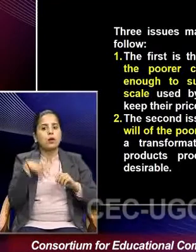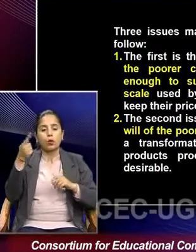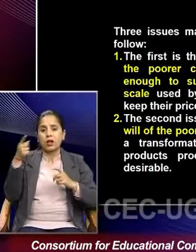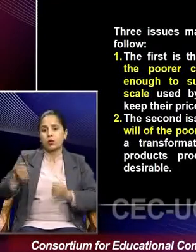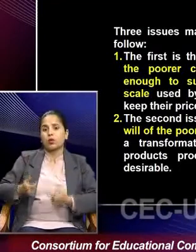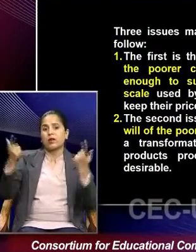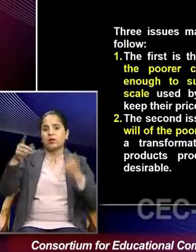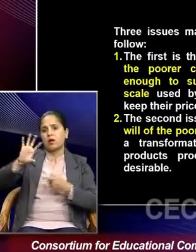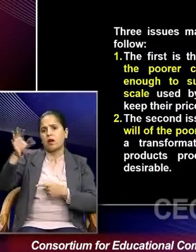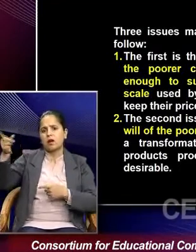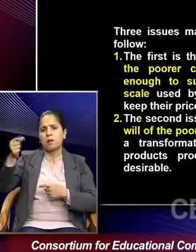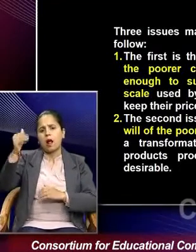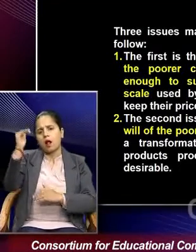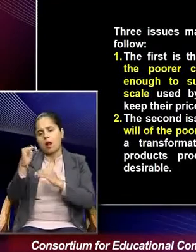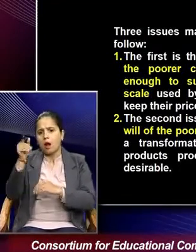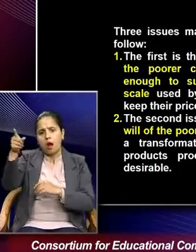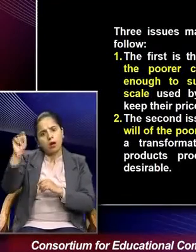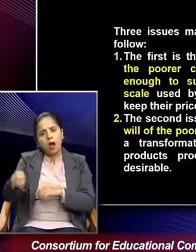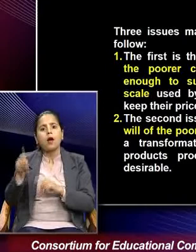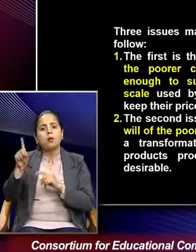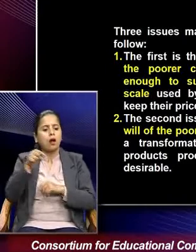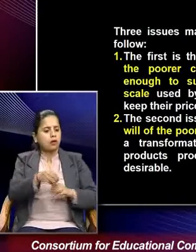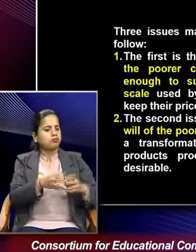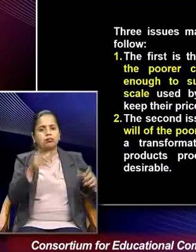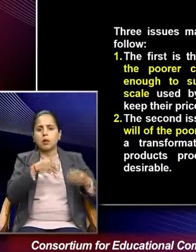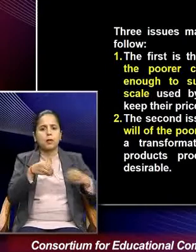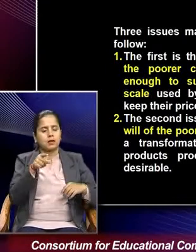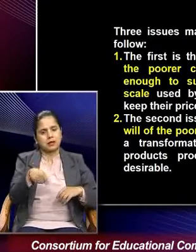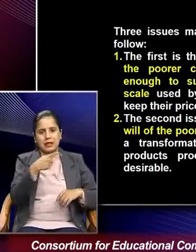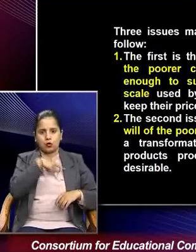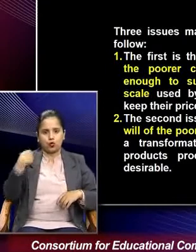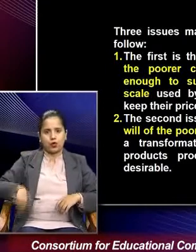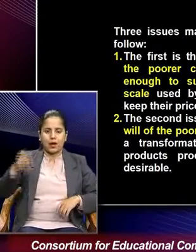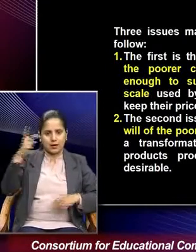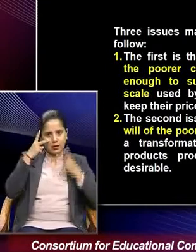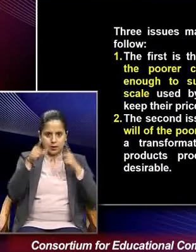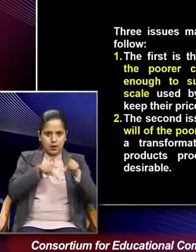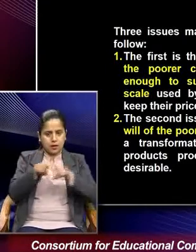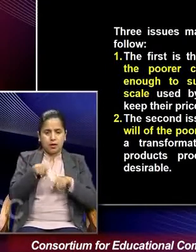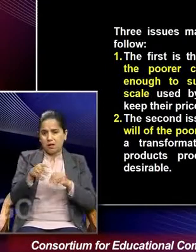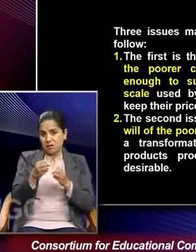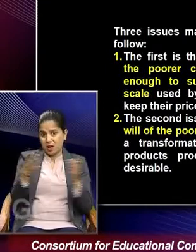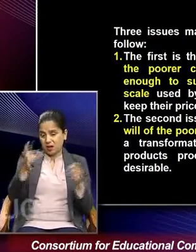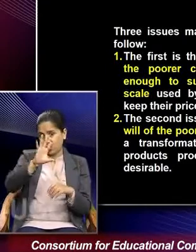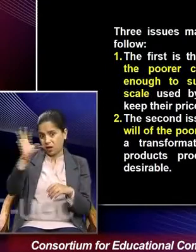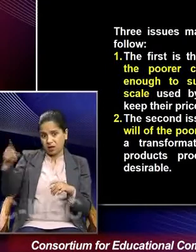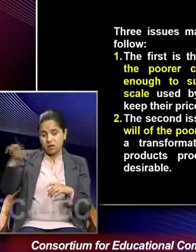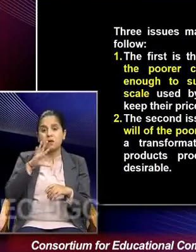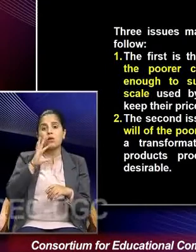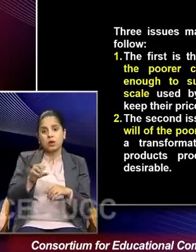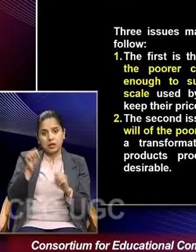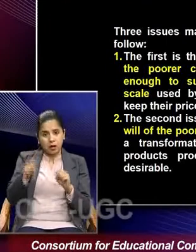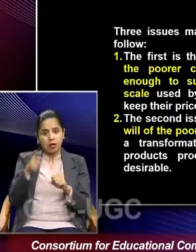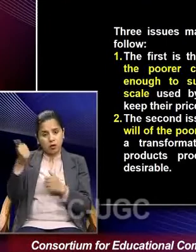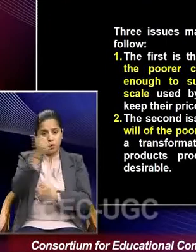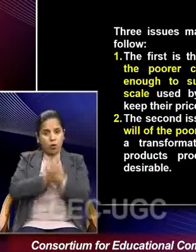to keep the prices low. Here we can take the example of China. Not many countries can actually compete